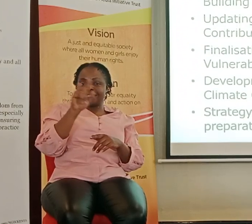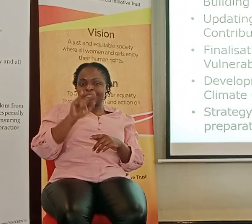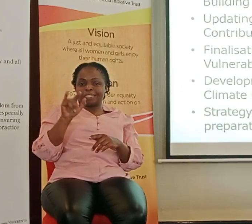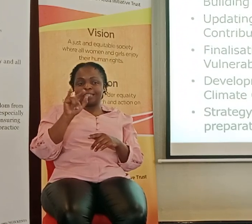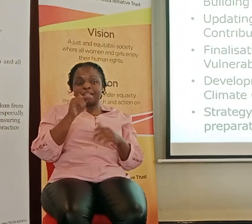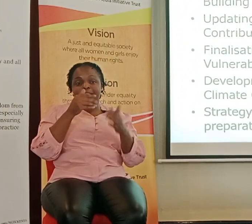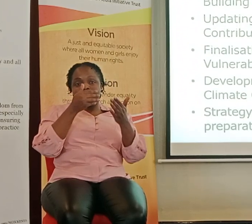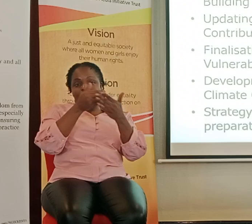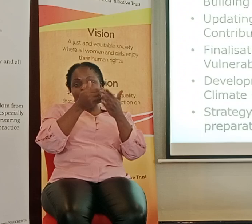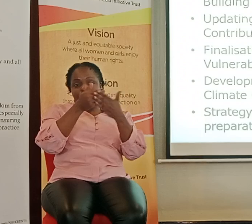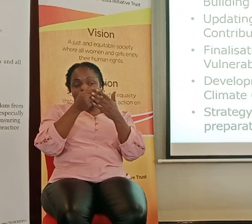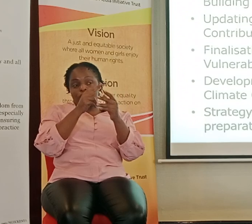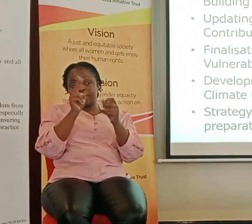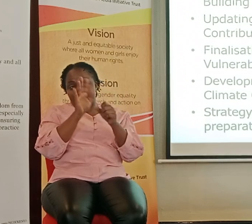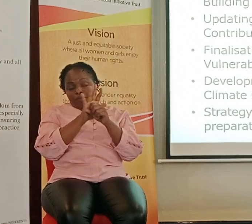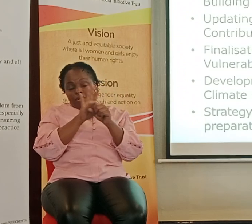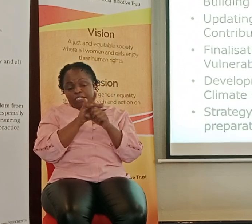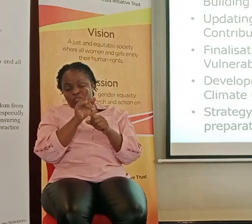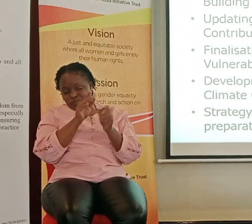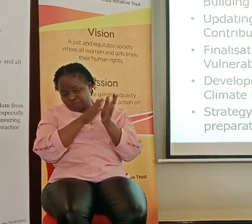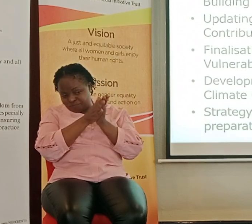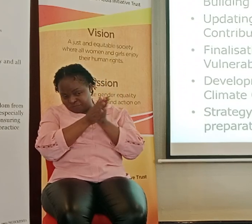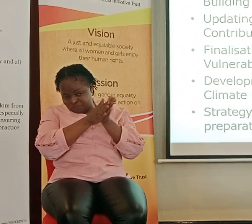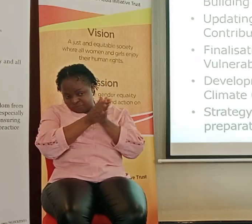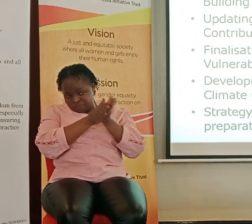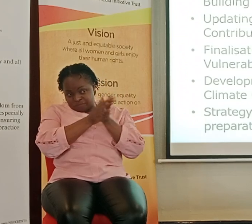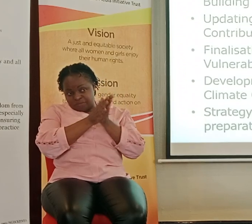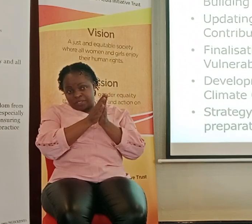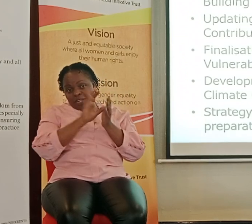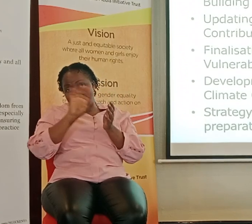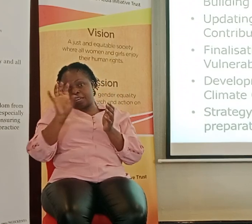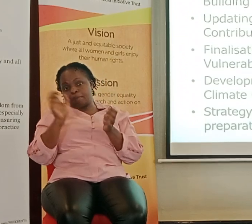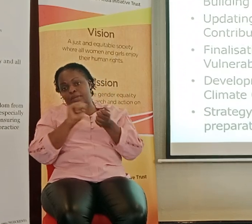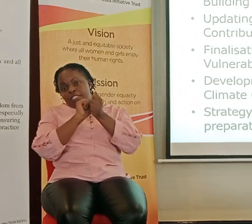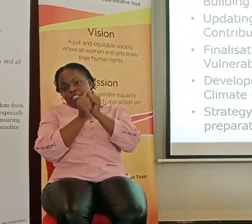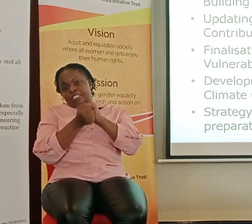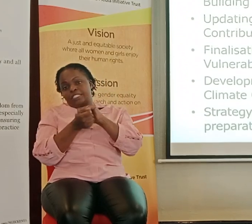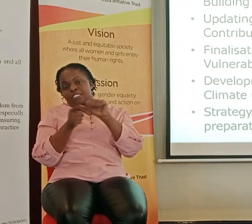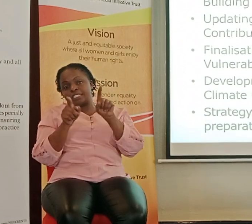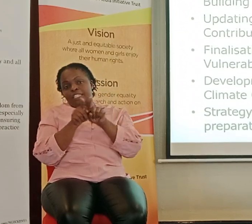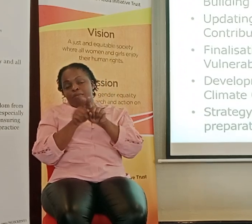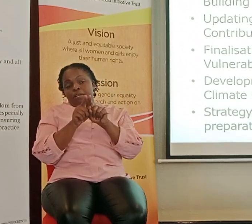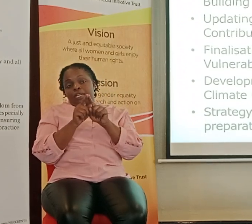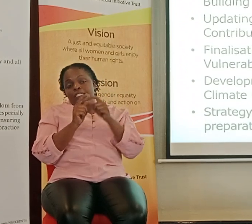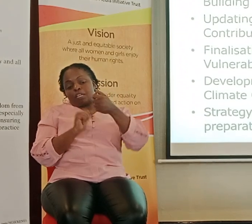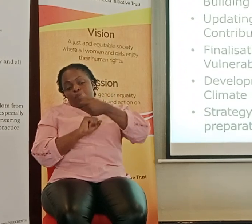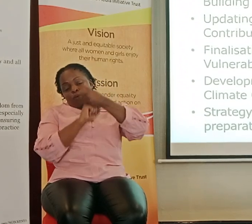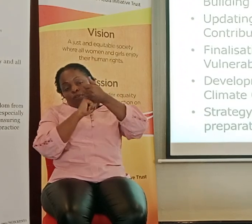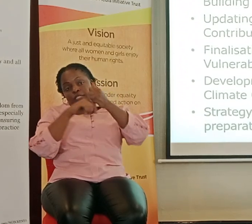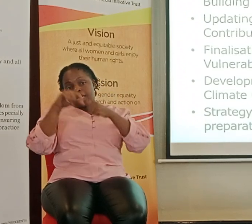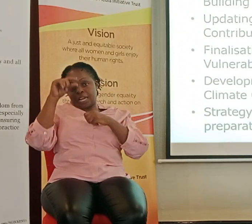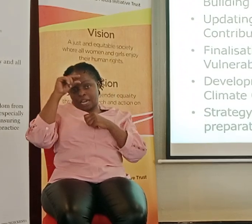Thank you very much. They are very passionate about this, and they've really been supporting the government.